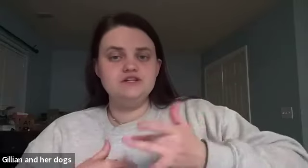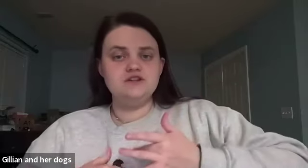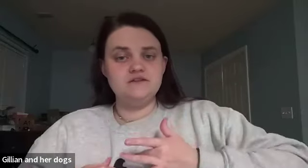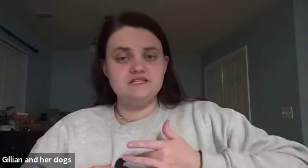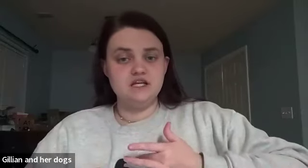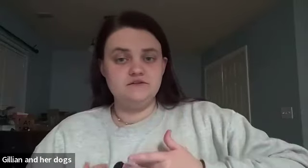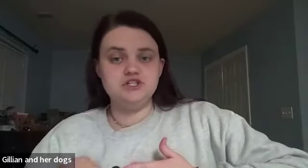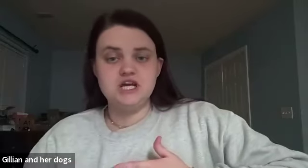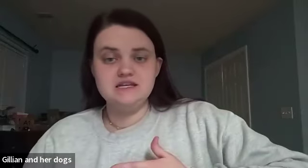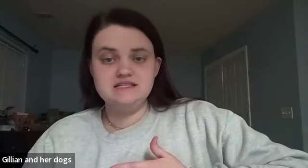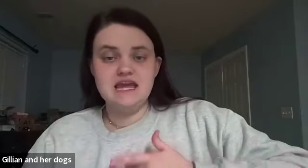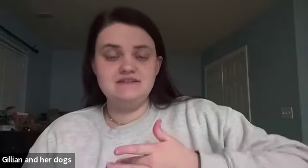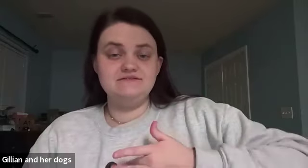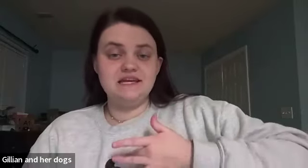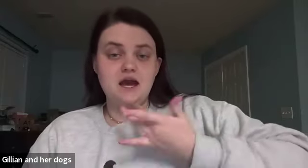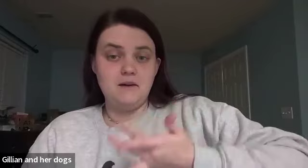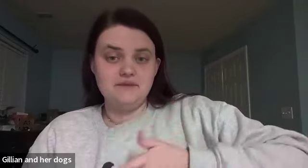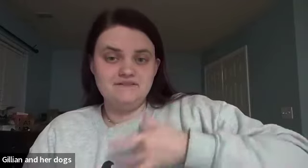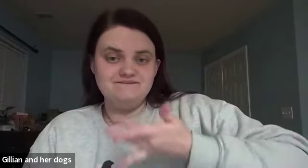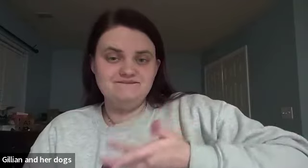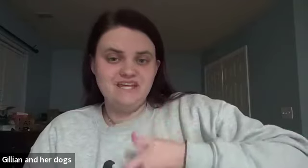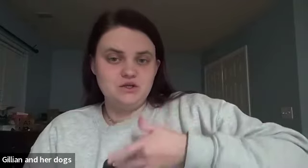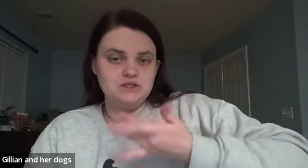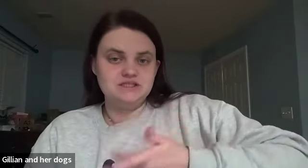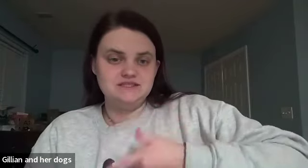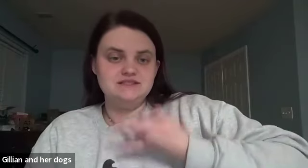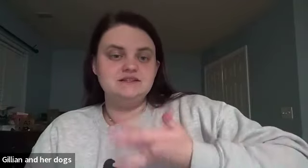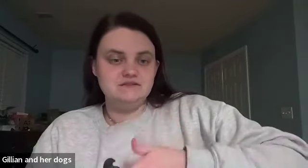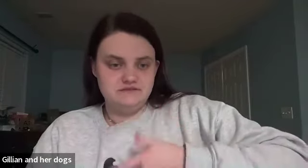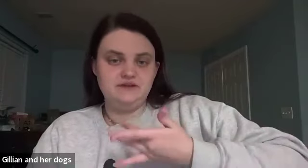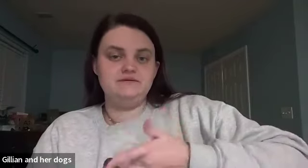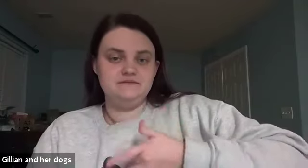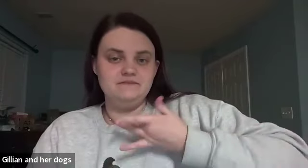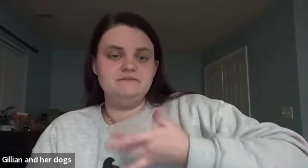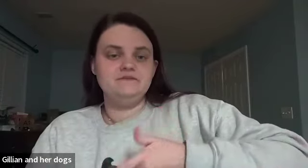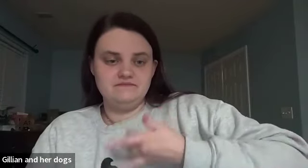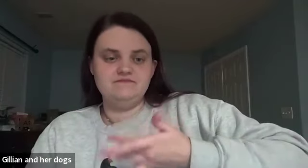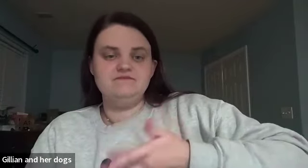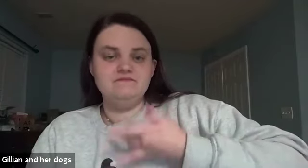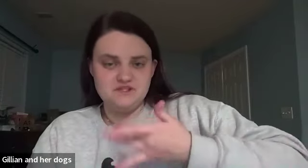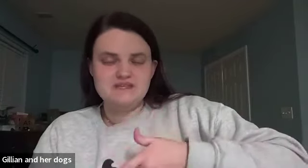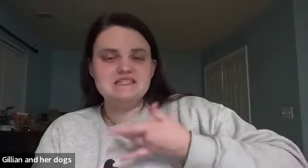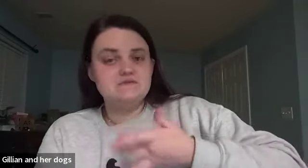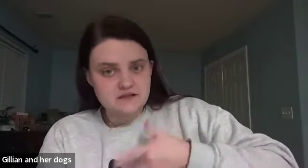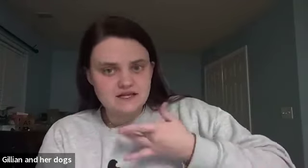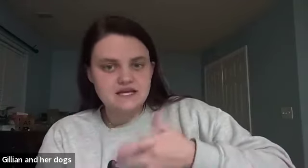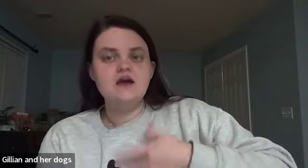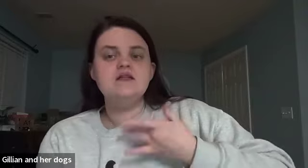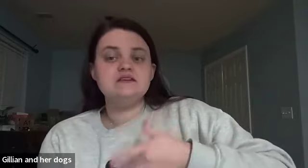to start at the center of your chest and flick up. Feel. Feel. So this is feeling. This